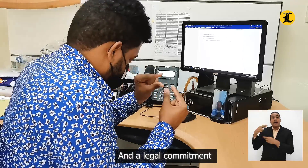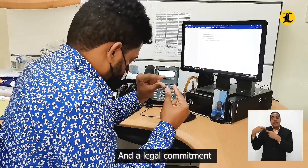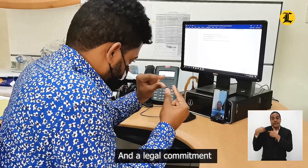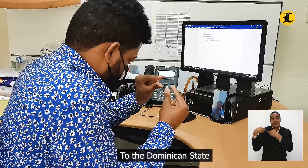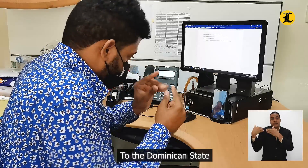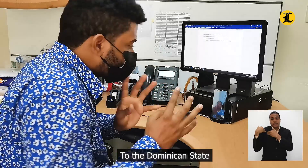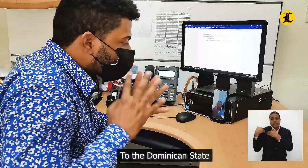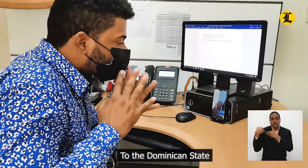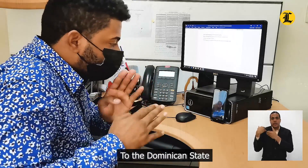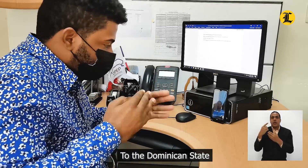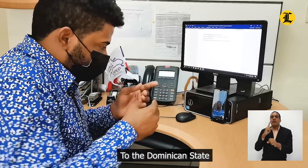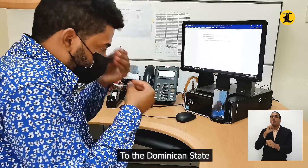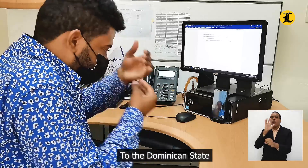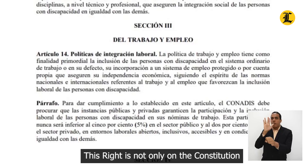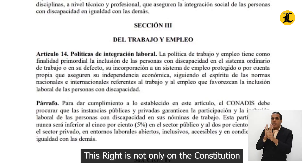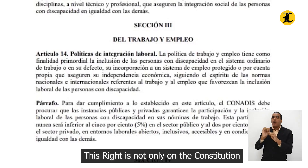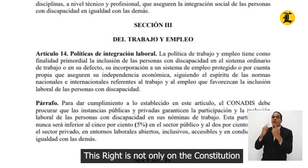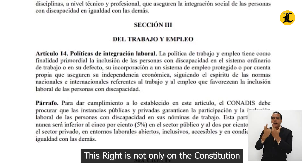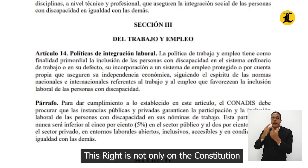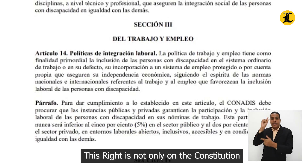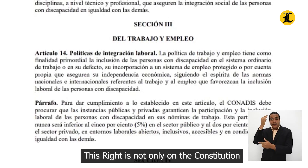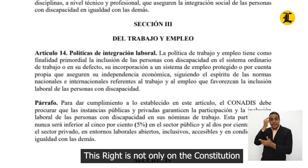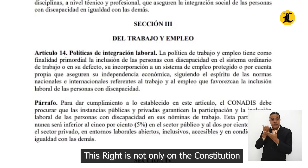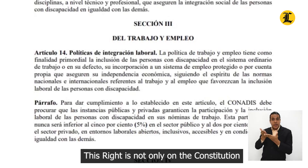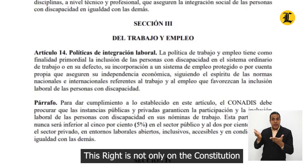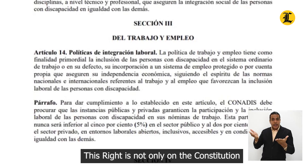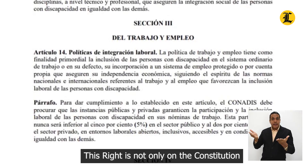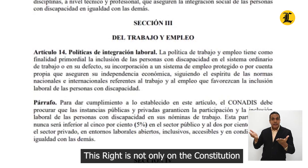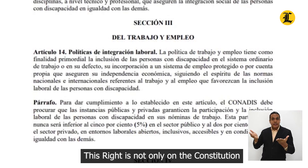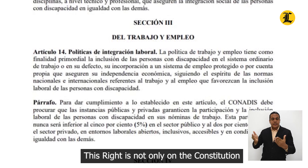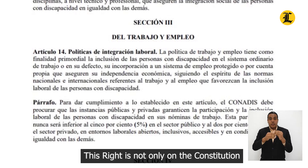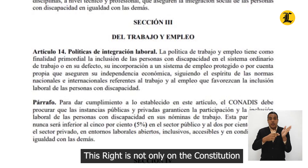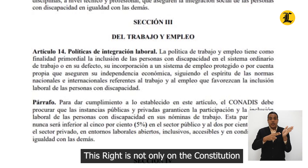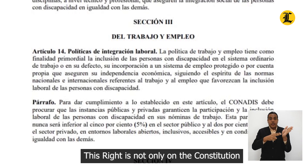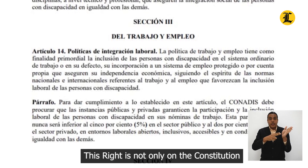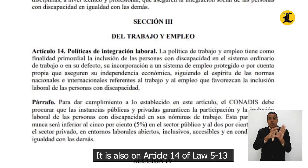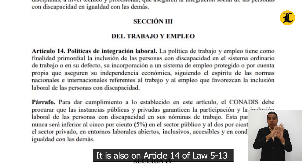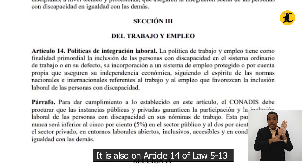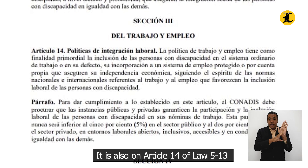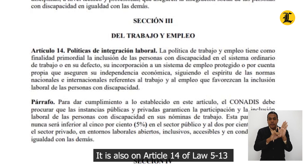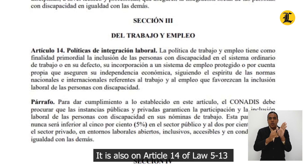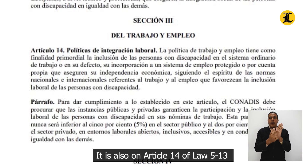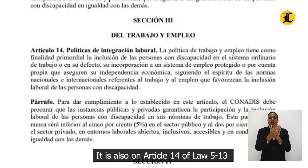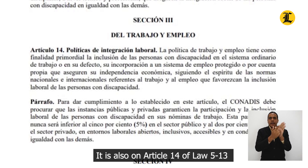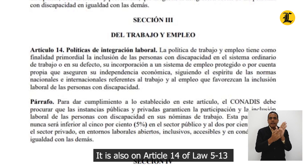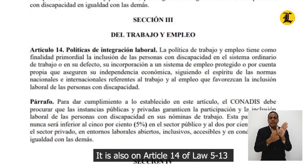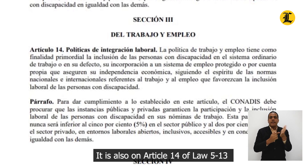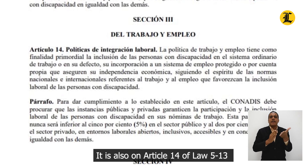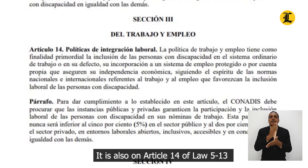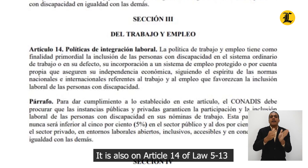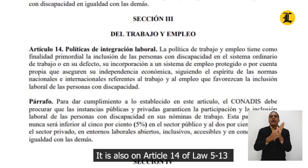legal commitment to the Dominican state. This right is not only on the Constitution, it is also